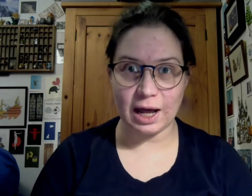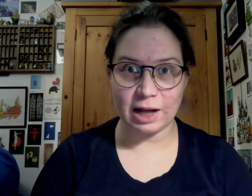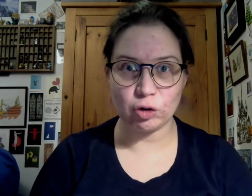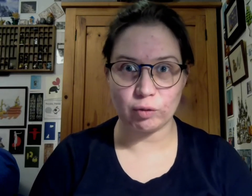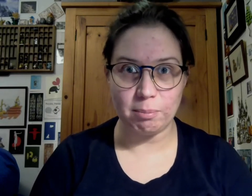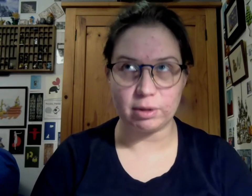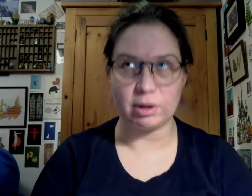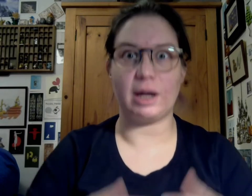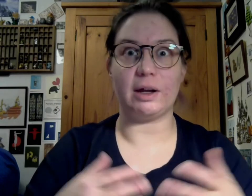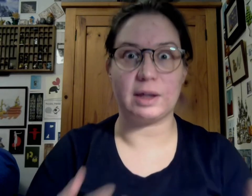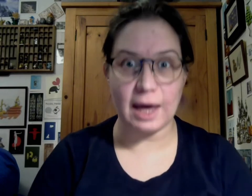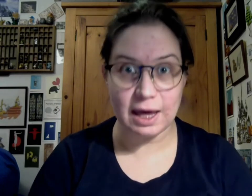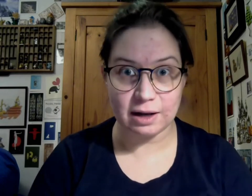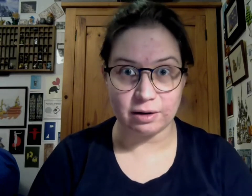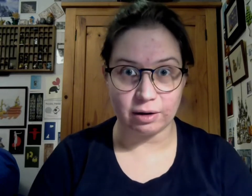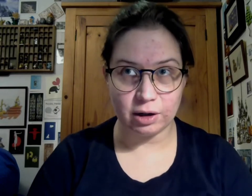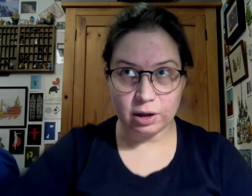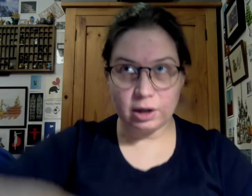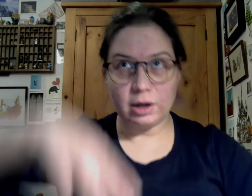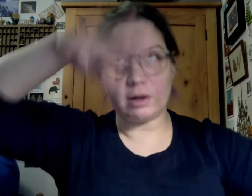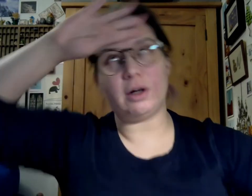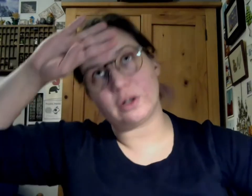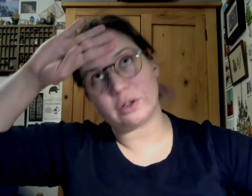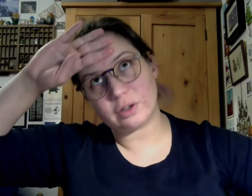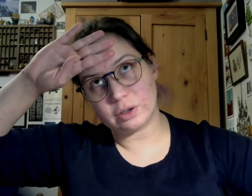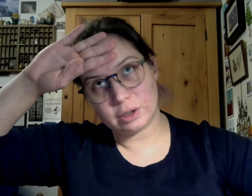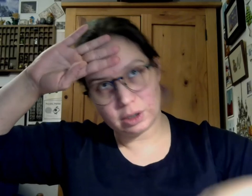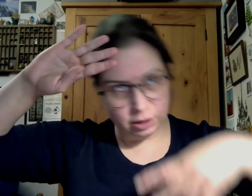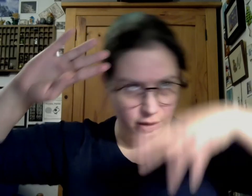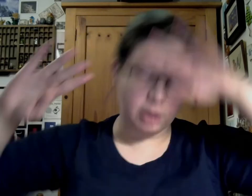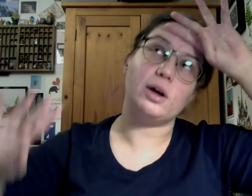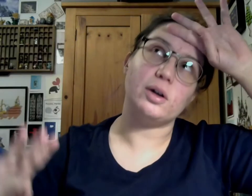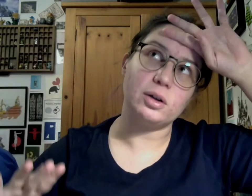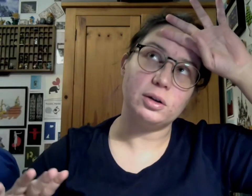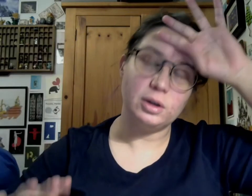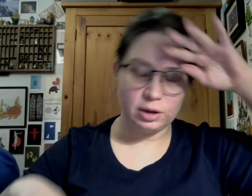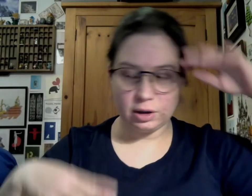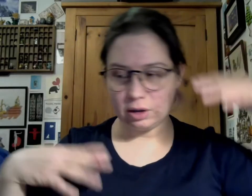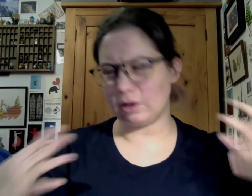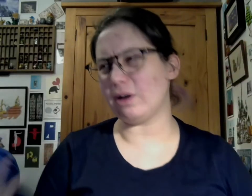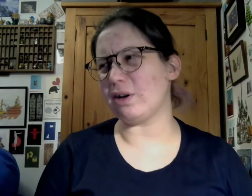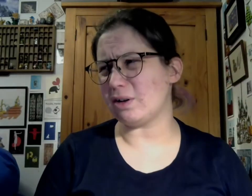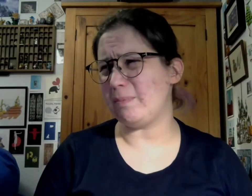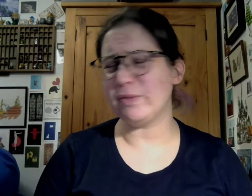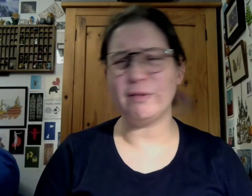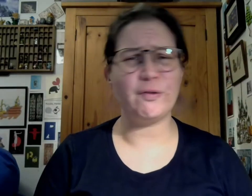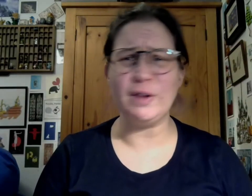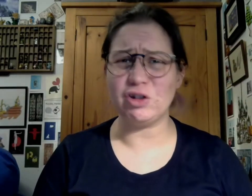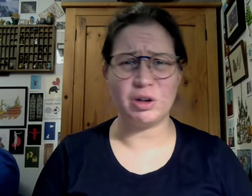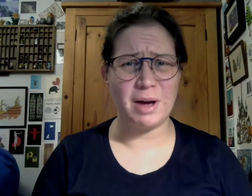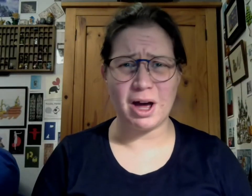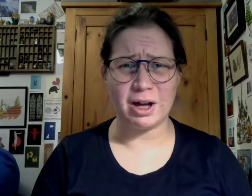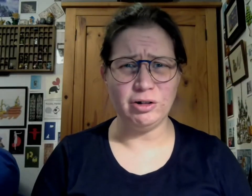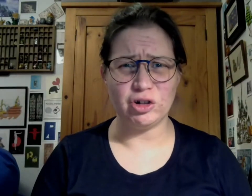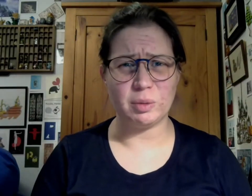and grumble again. Ugh, ugh, ugh, fisherman, she